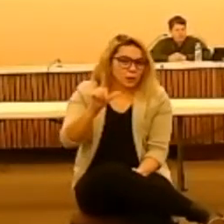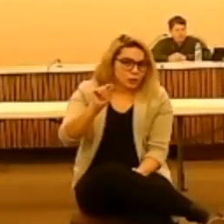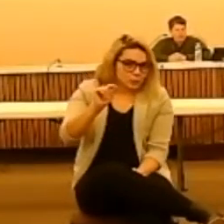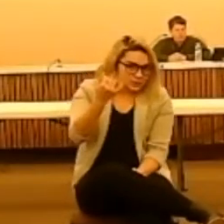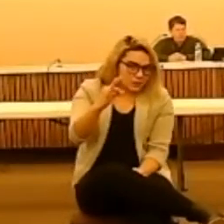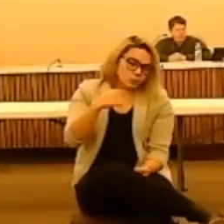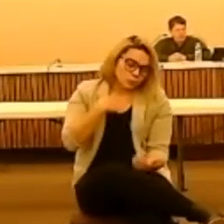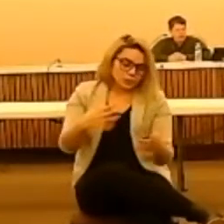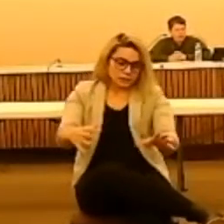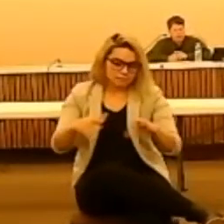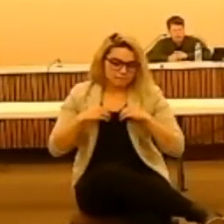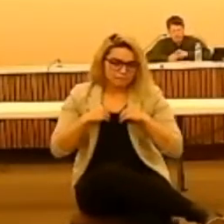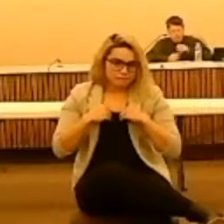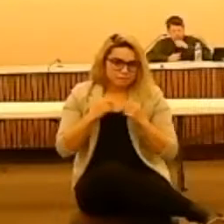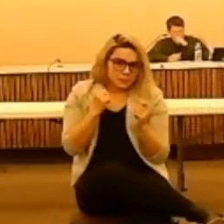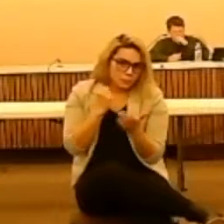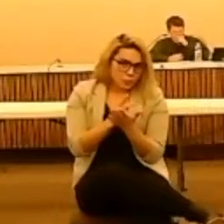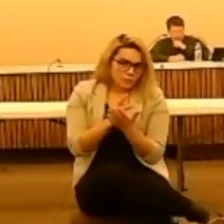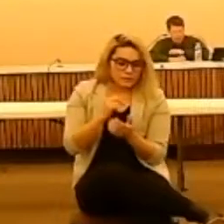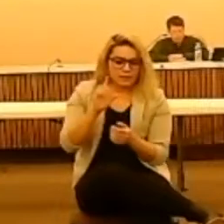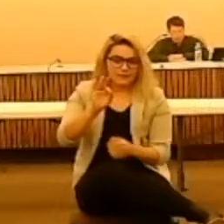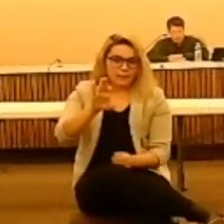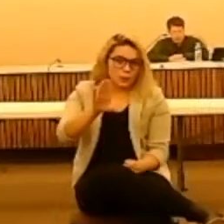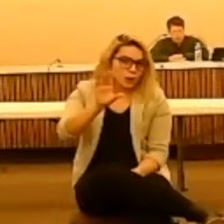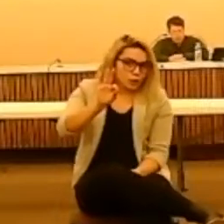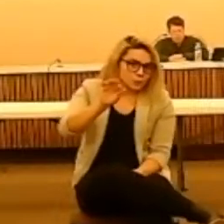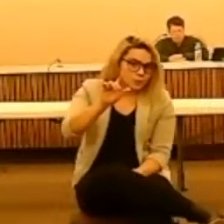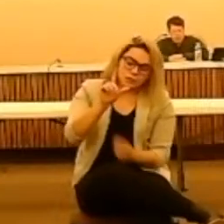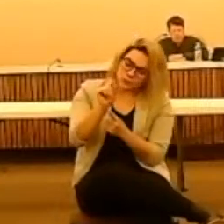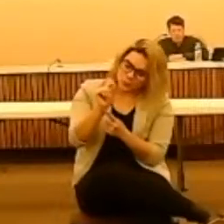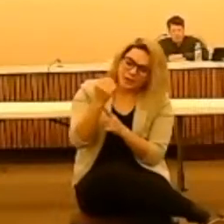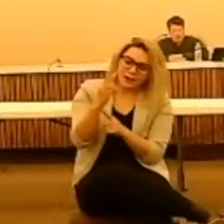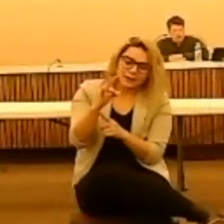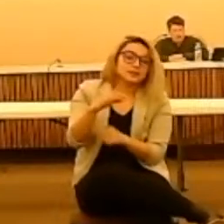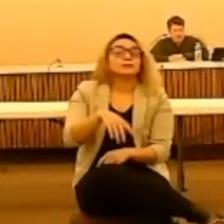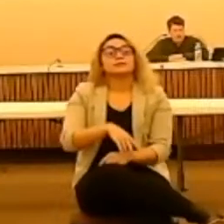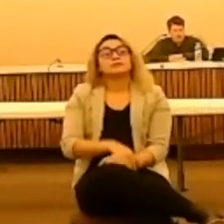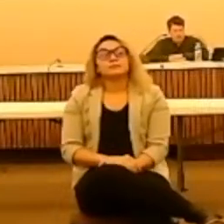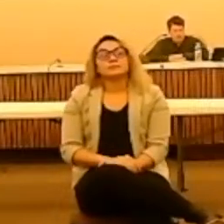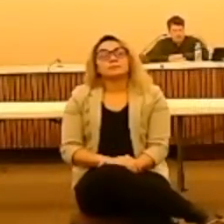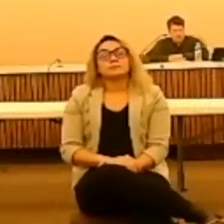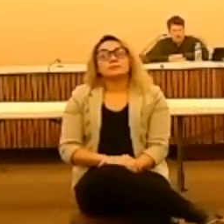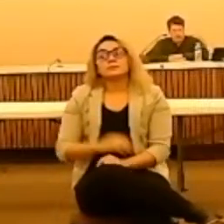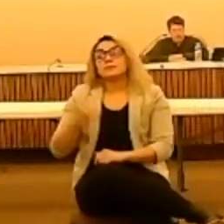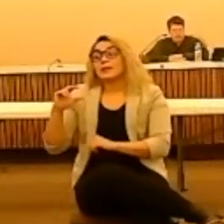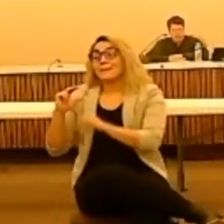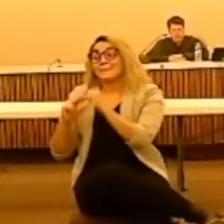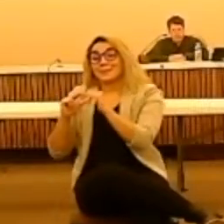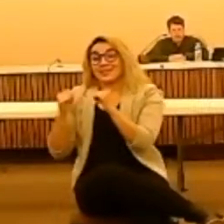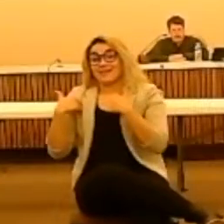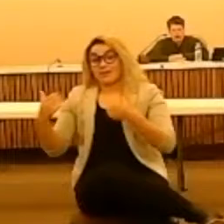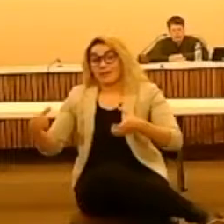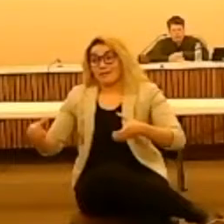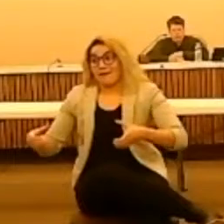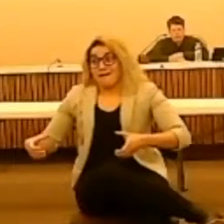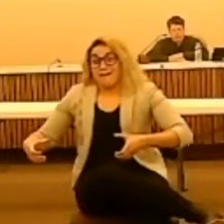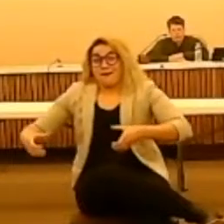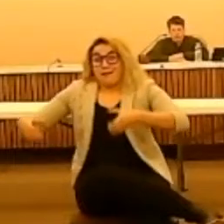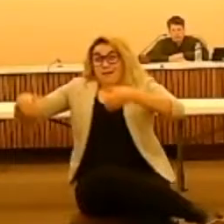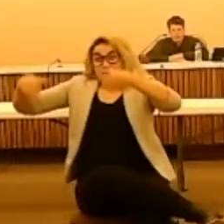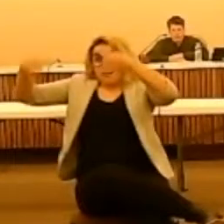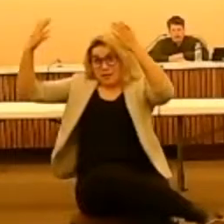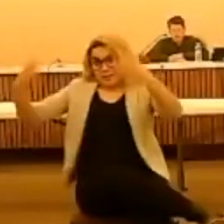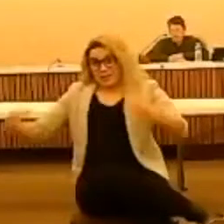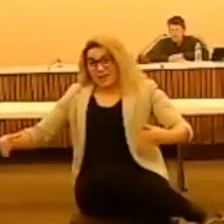in February of 2019. The columns are already there. The 150-foot column was